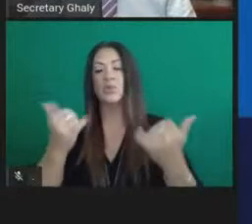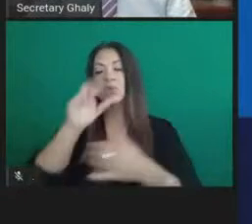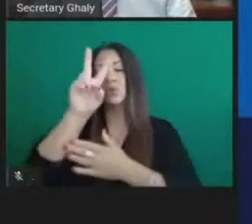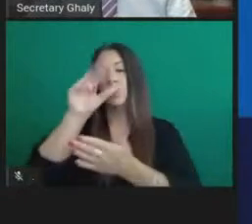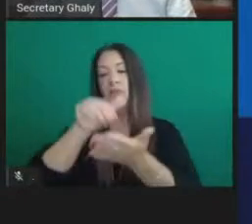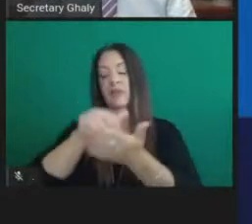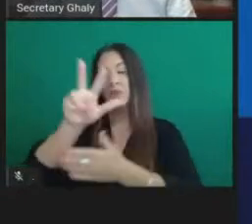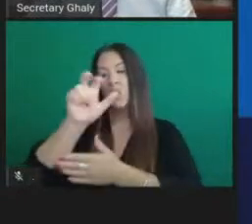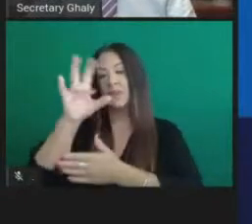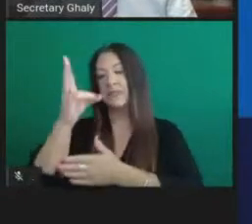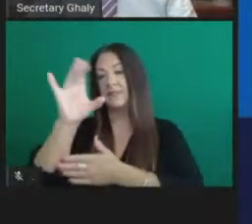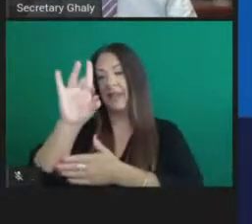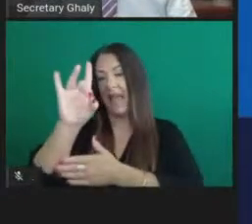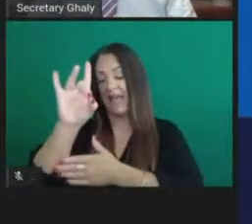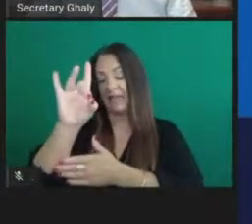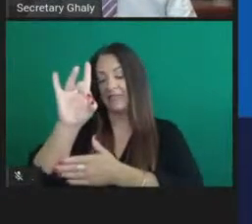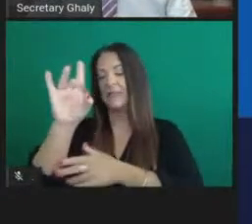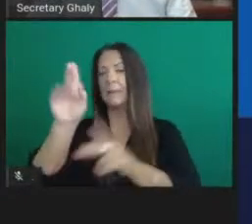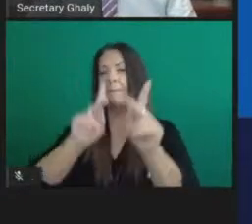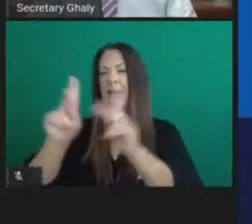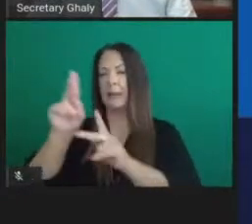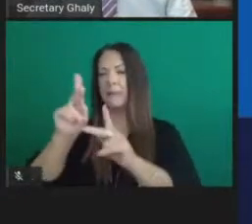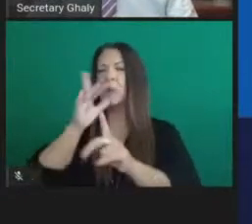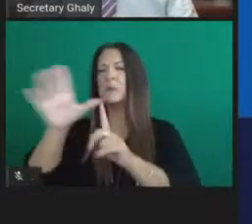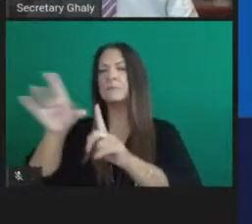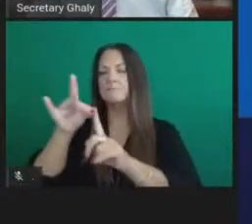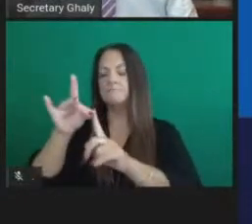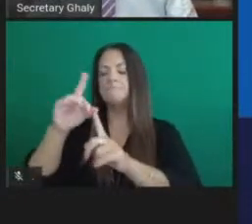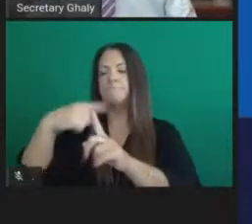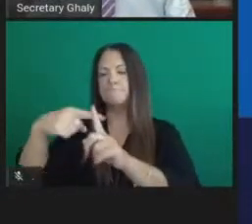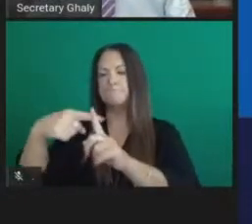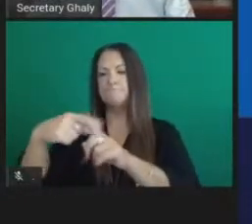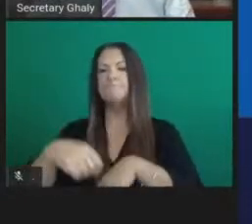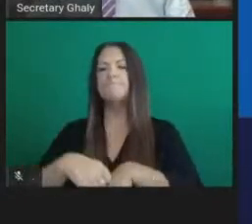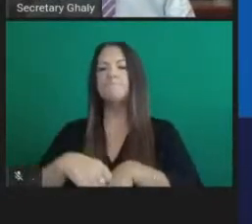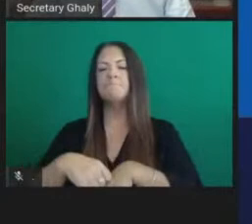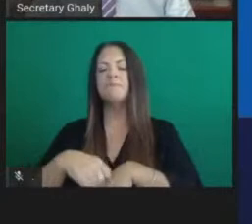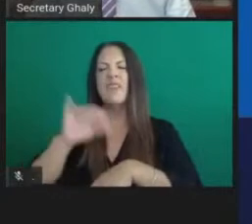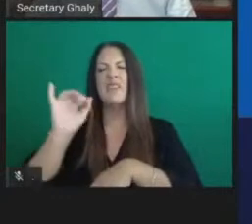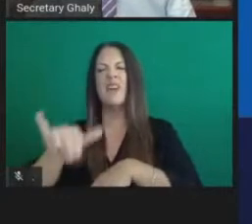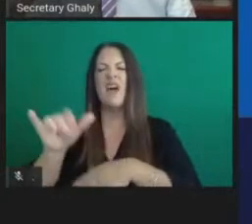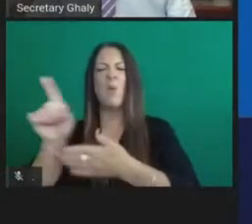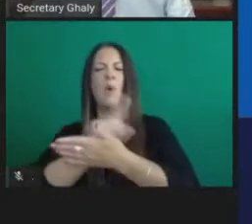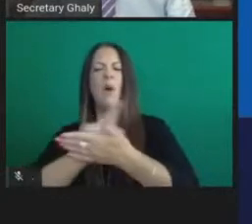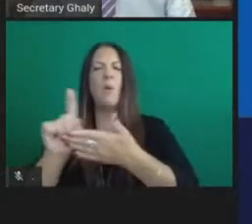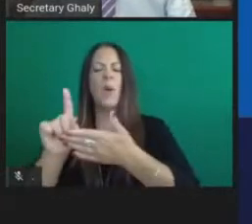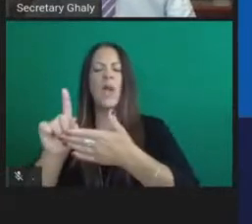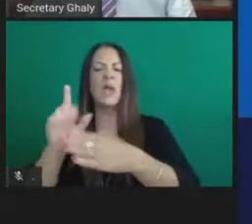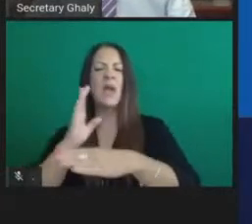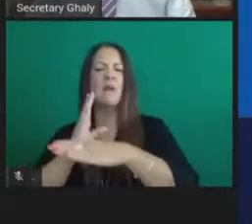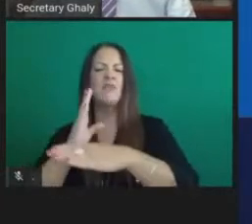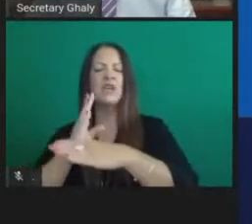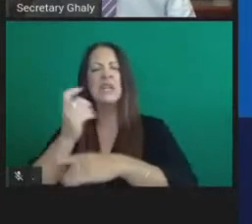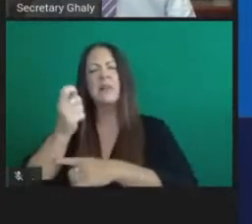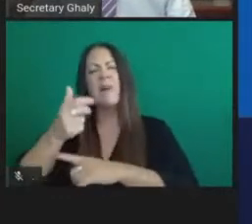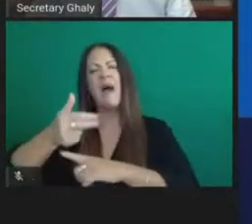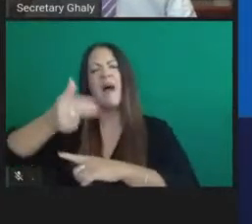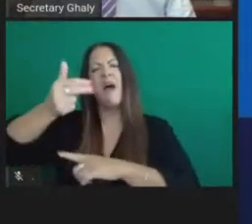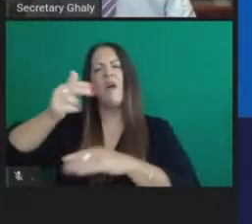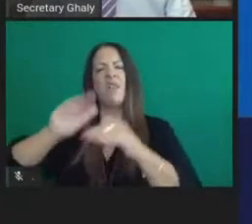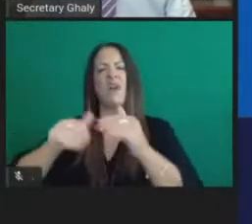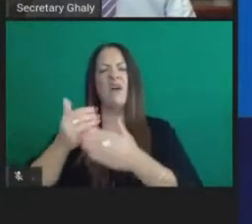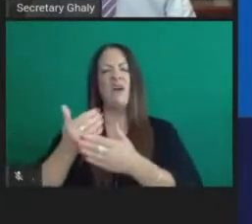2,378 cases, our 7-day average, a little higher than it's been over the past couple weeks,